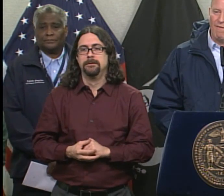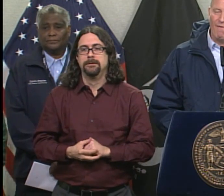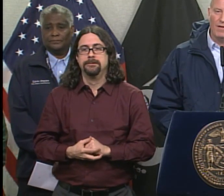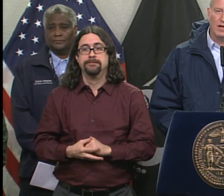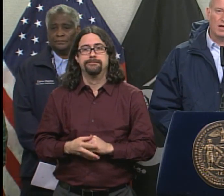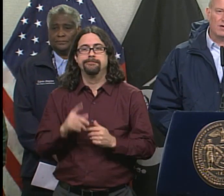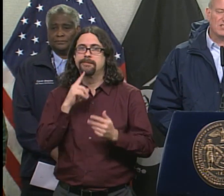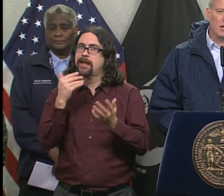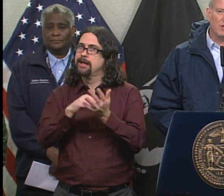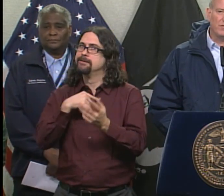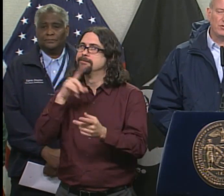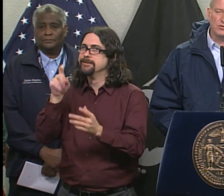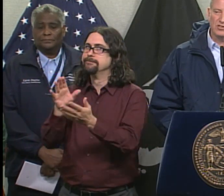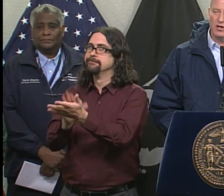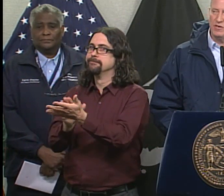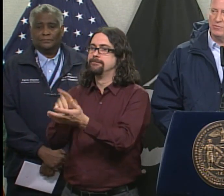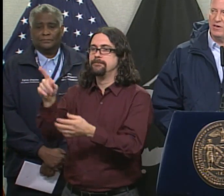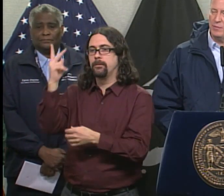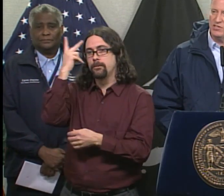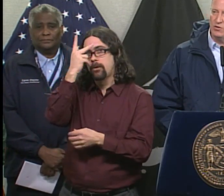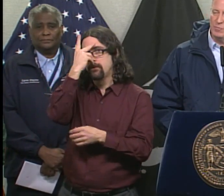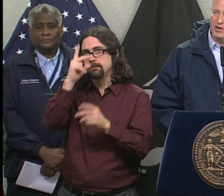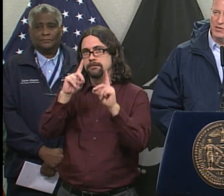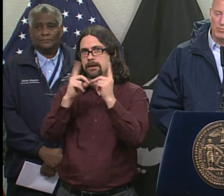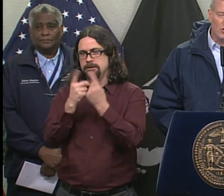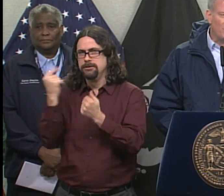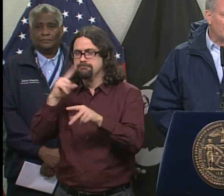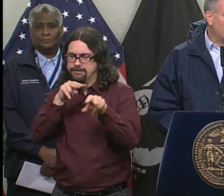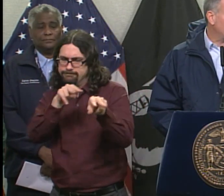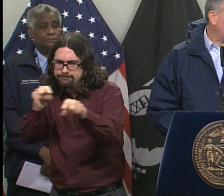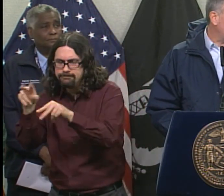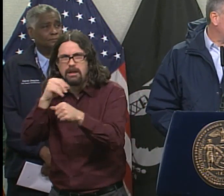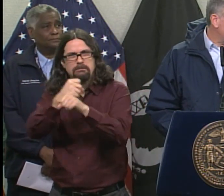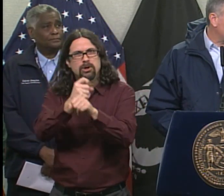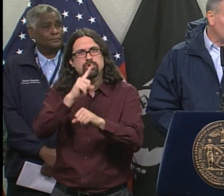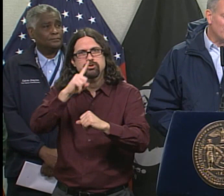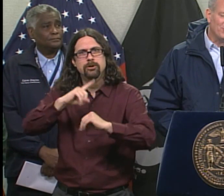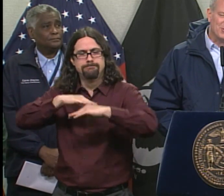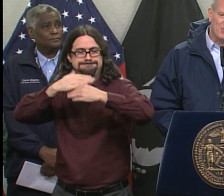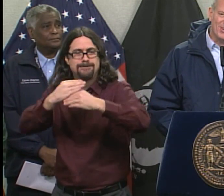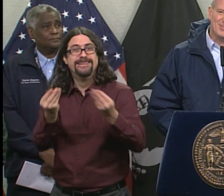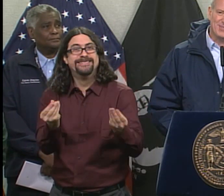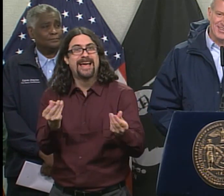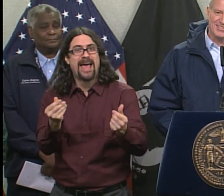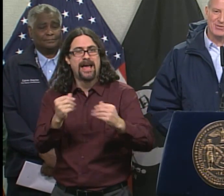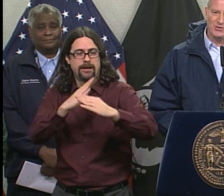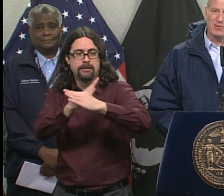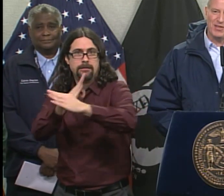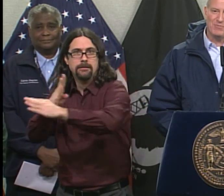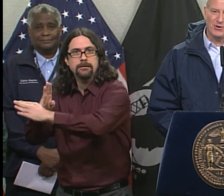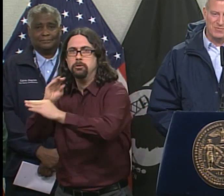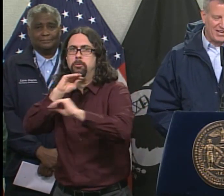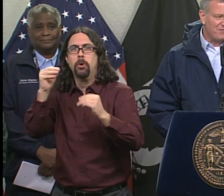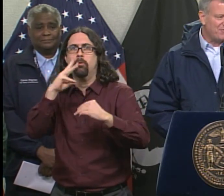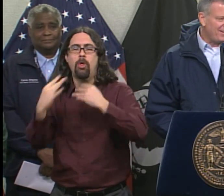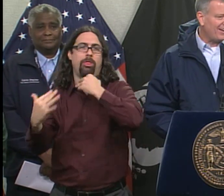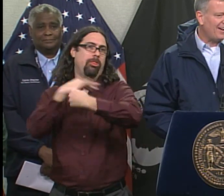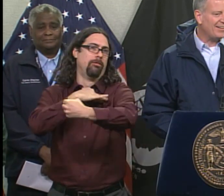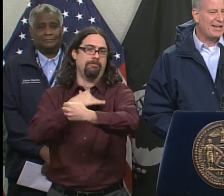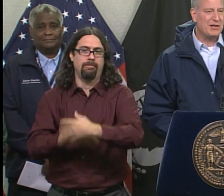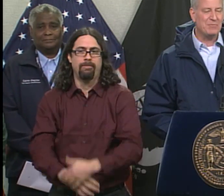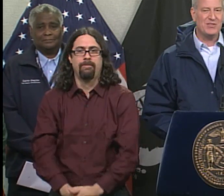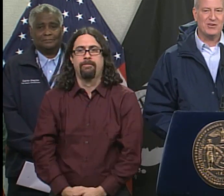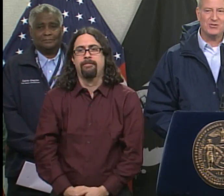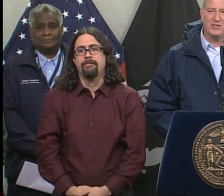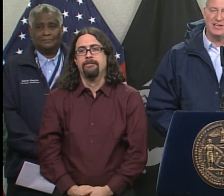outstanding. Some of you saw me perhaps go up on the berm at Coney Island. It was a wonderful experience because when you're up on that berm 10 feet high,